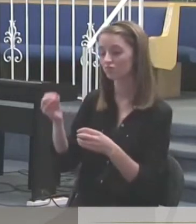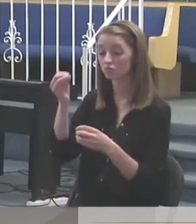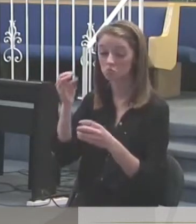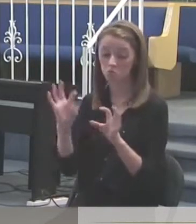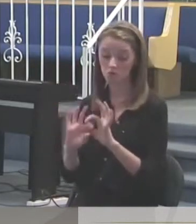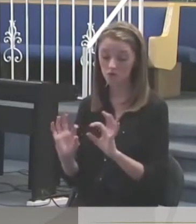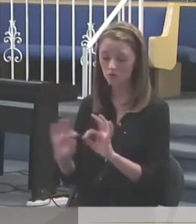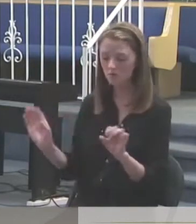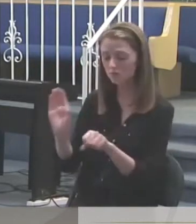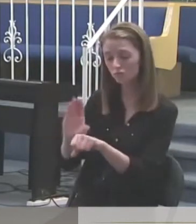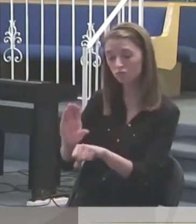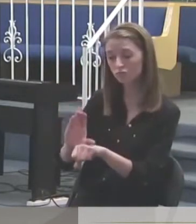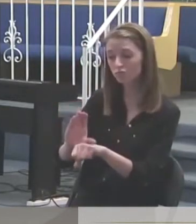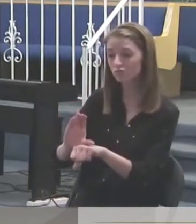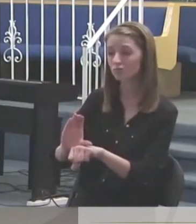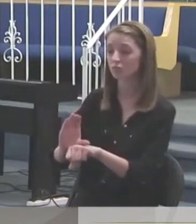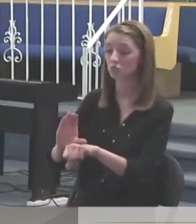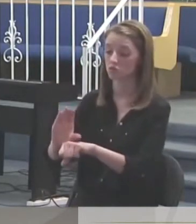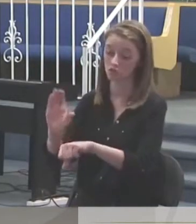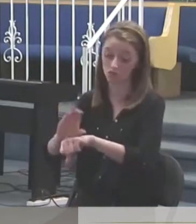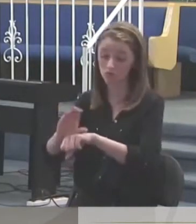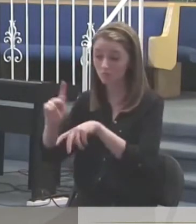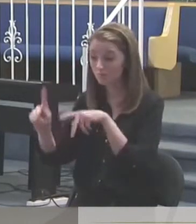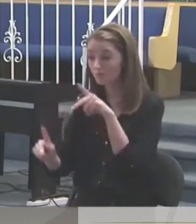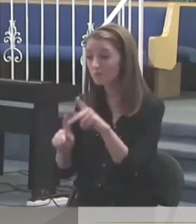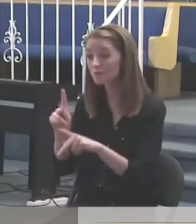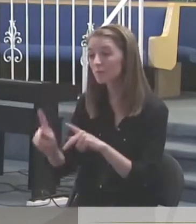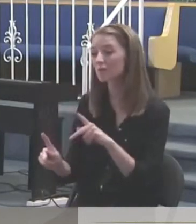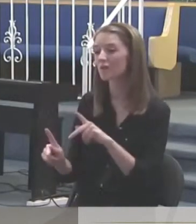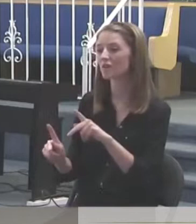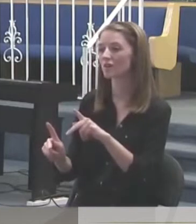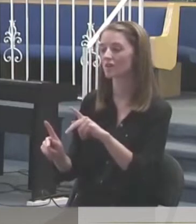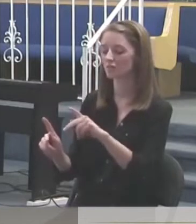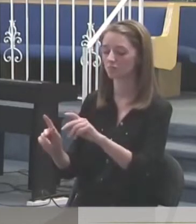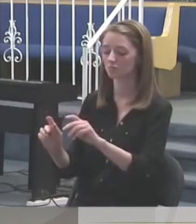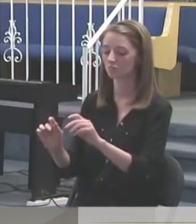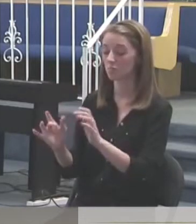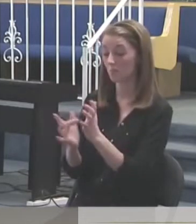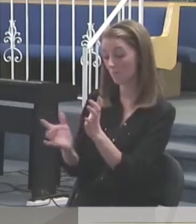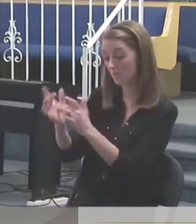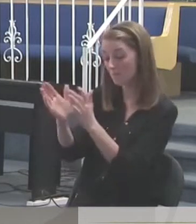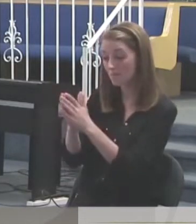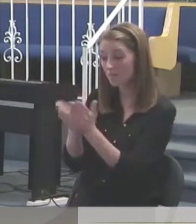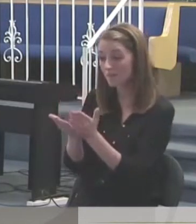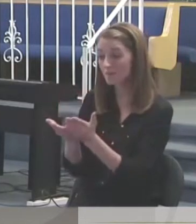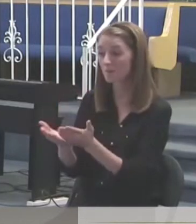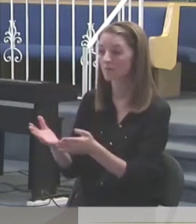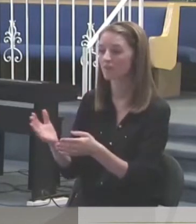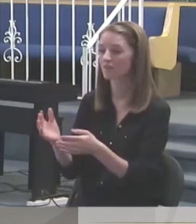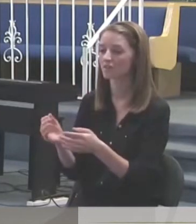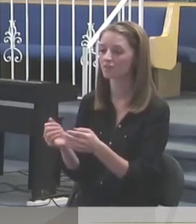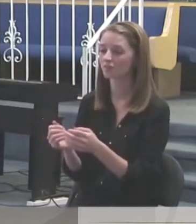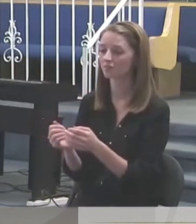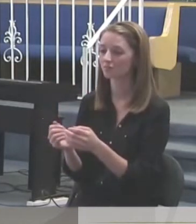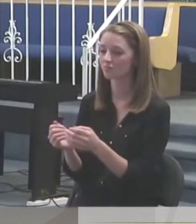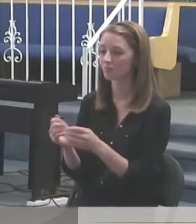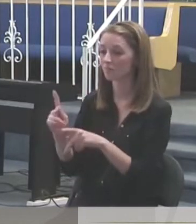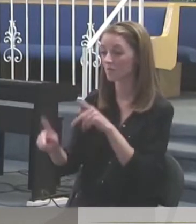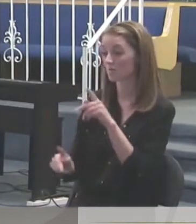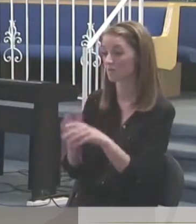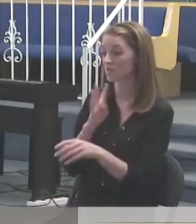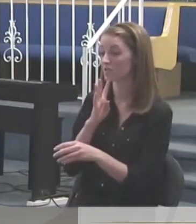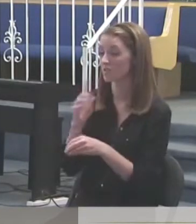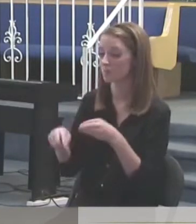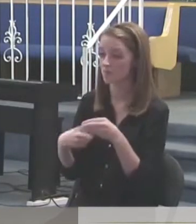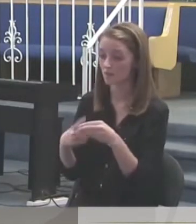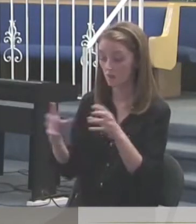people that talk about church people that talk about the Bible, people that talk about how much they